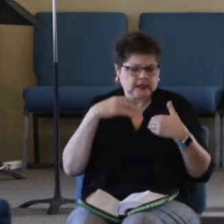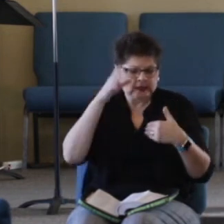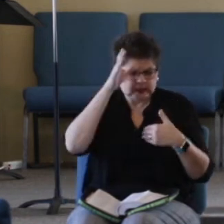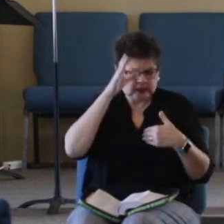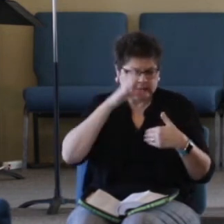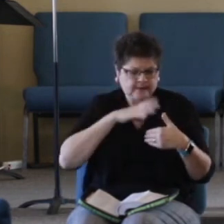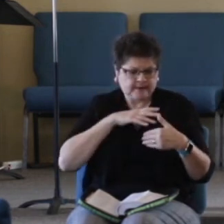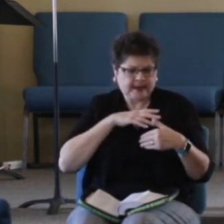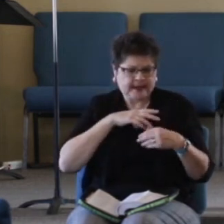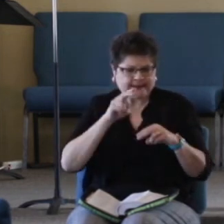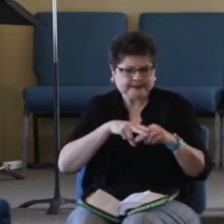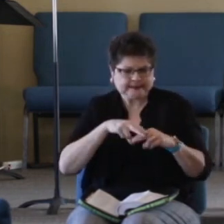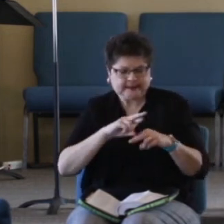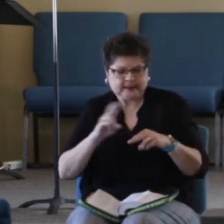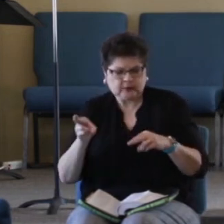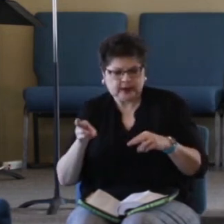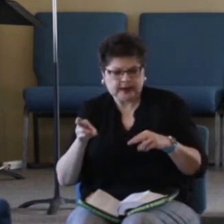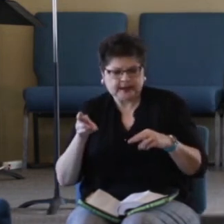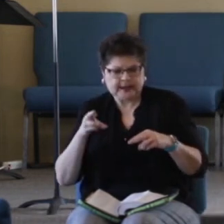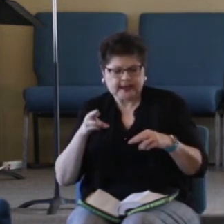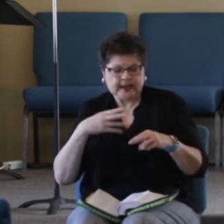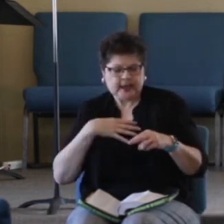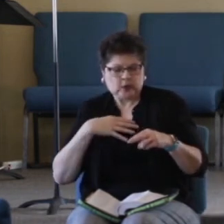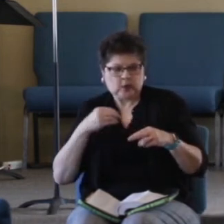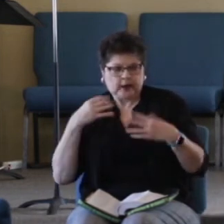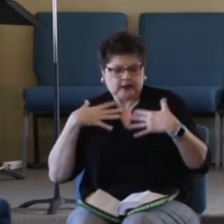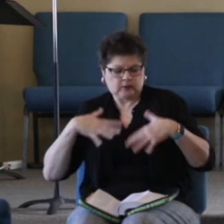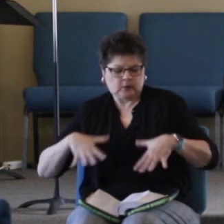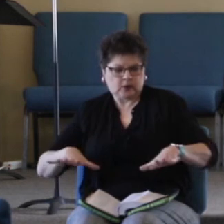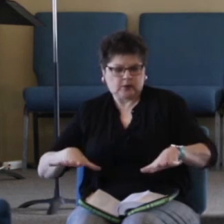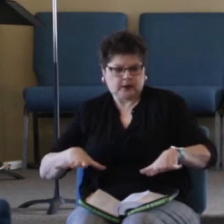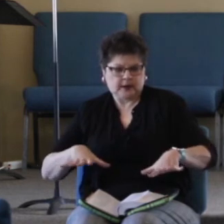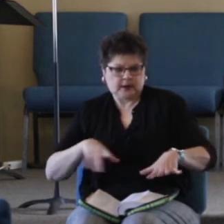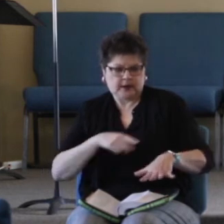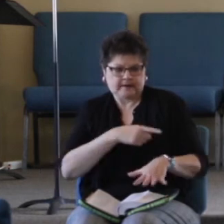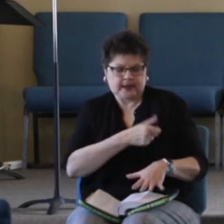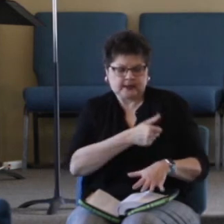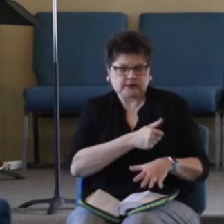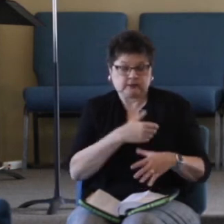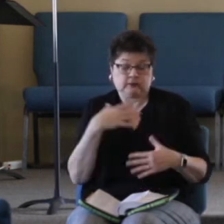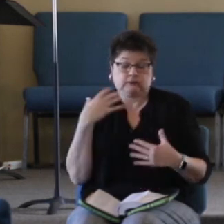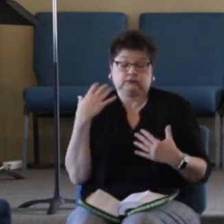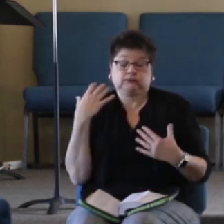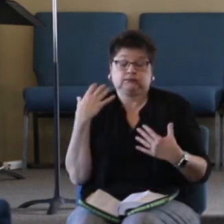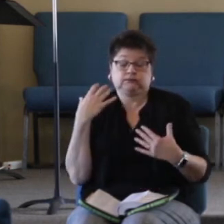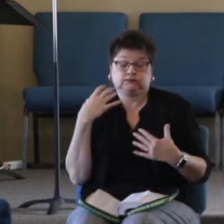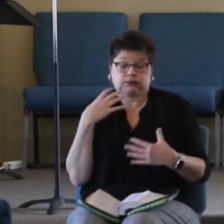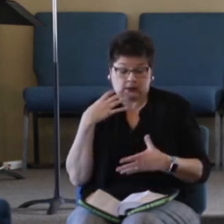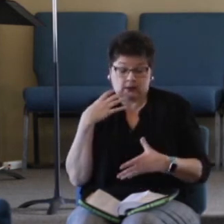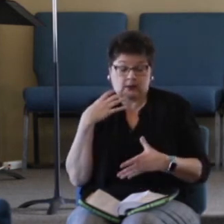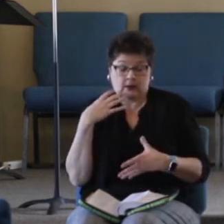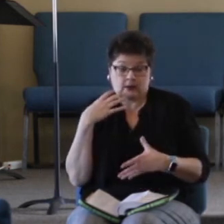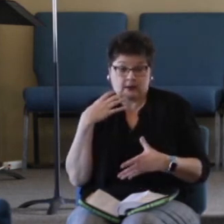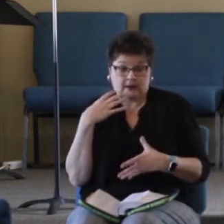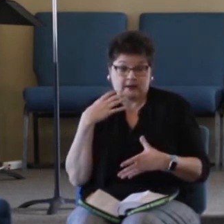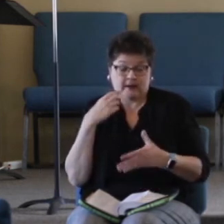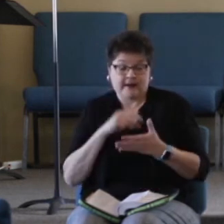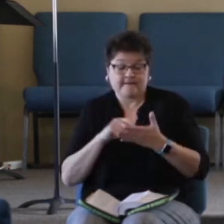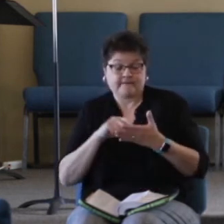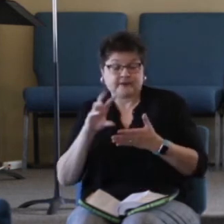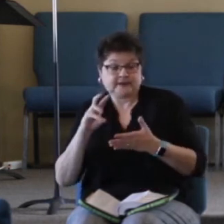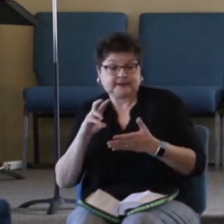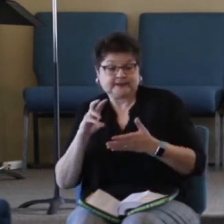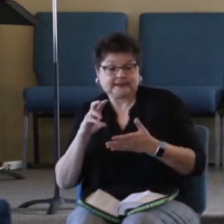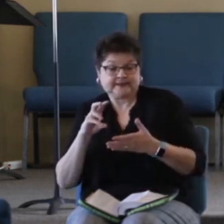right, wearing a white robe, and they were amazed. And in verse 6, "And he said to them, 'Do not